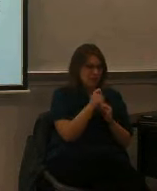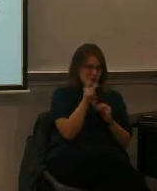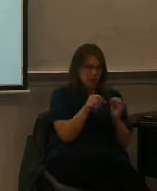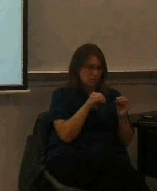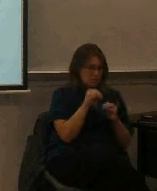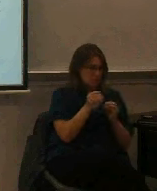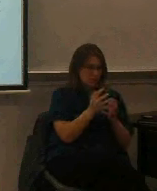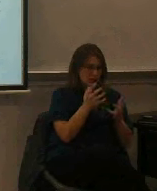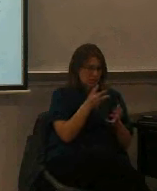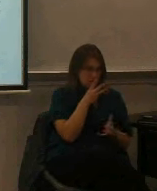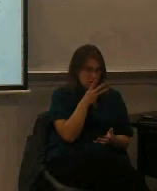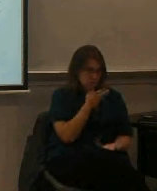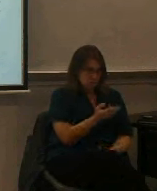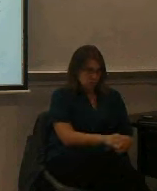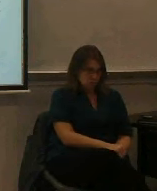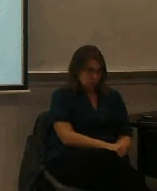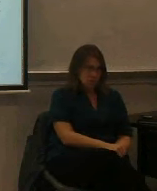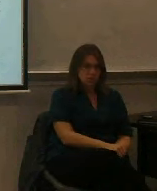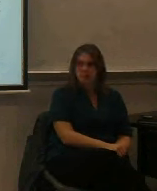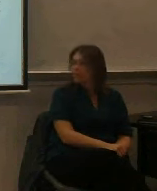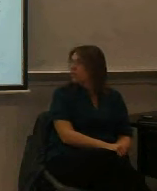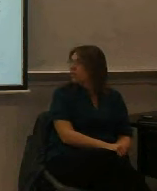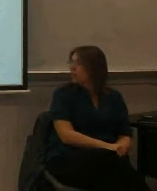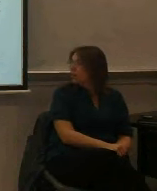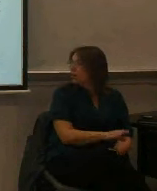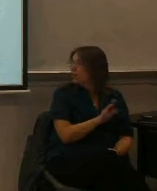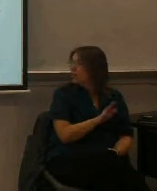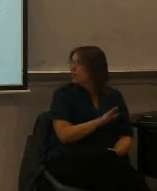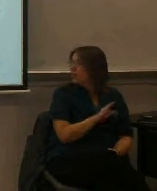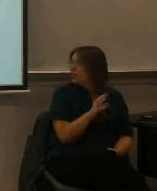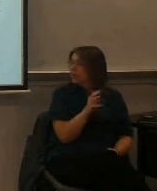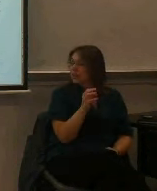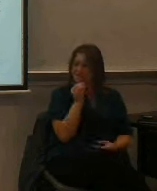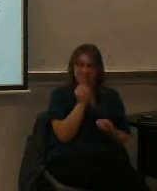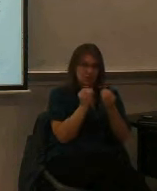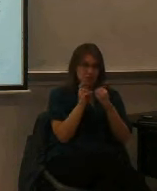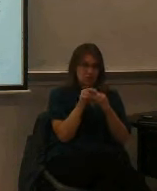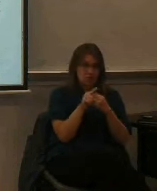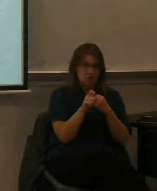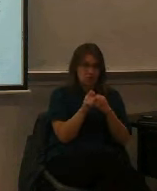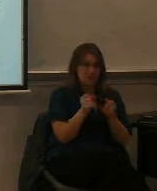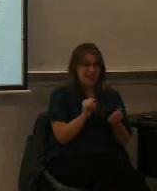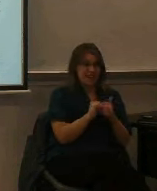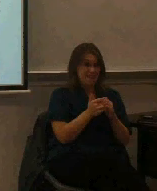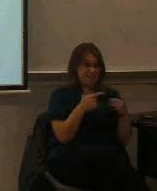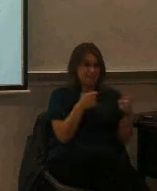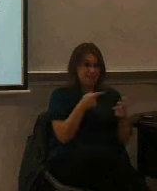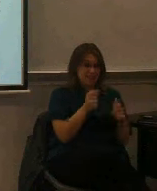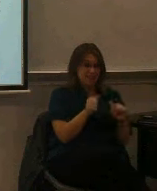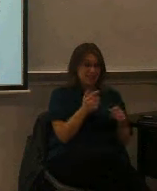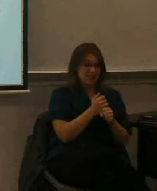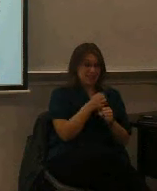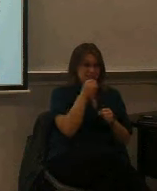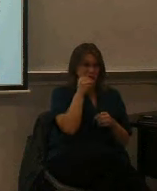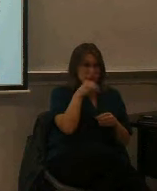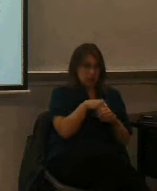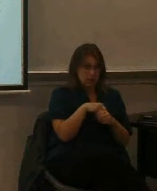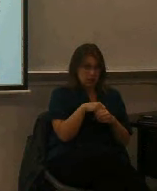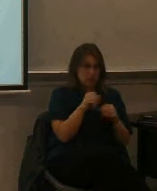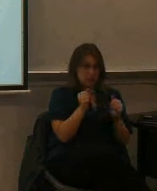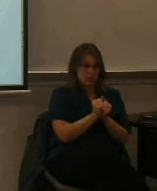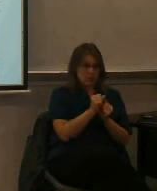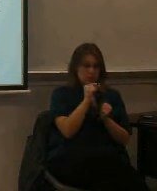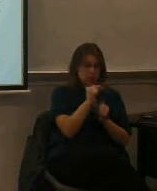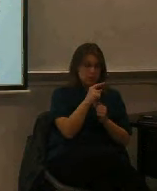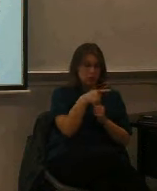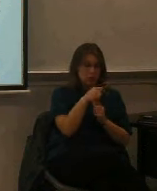water. And then their ingestion rate, though, the rate that they can actually get food in when a small